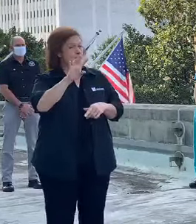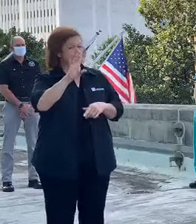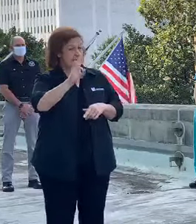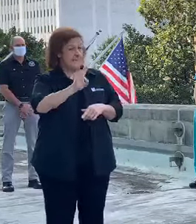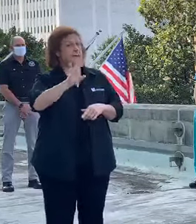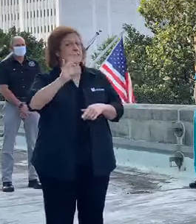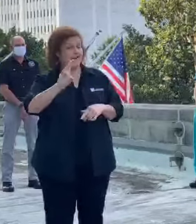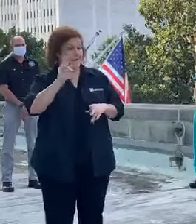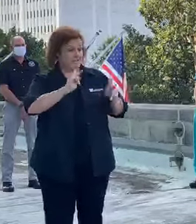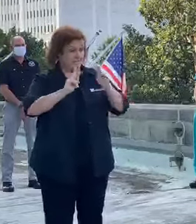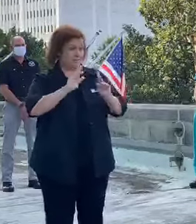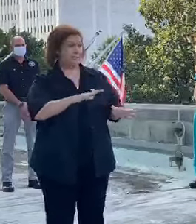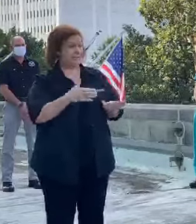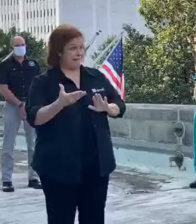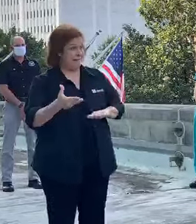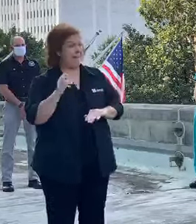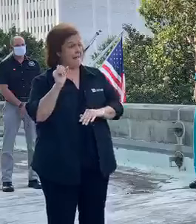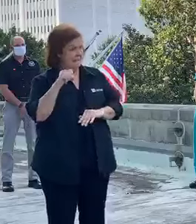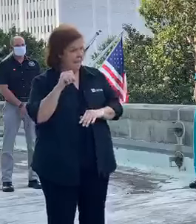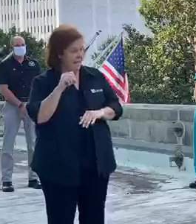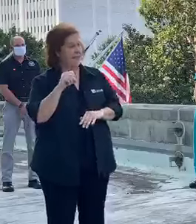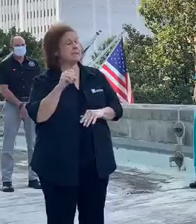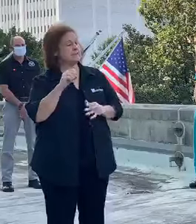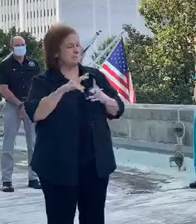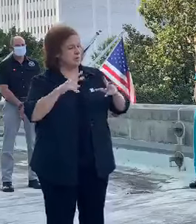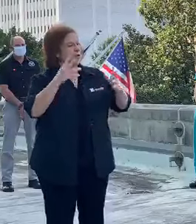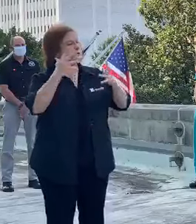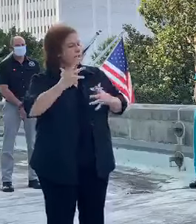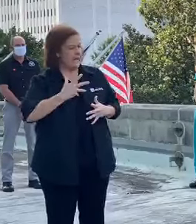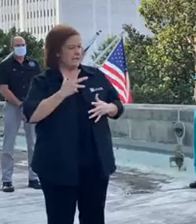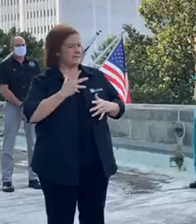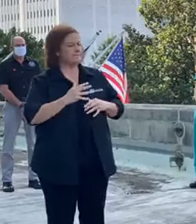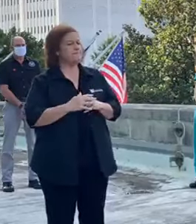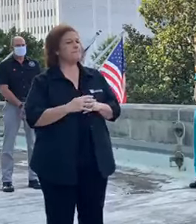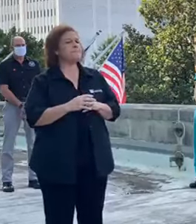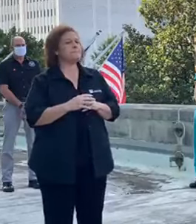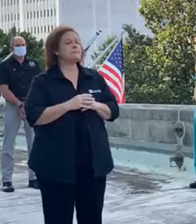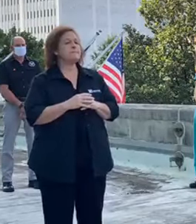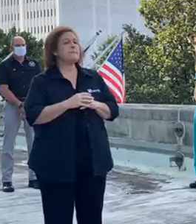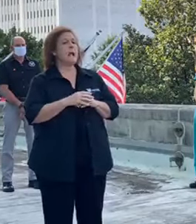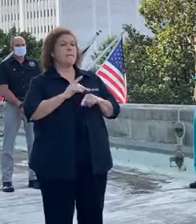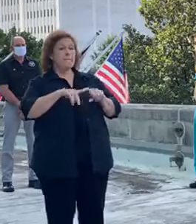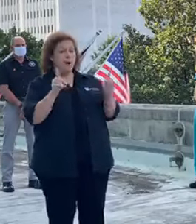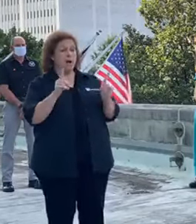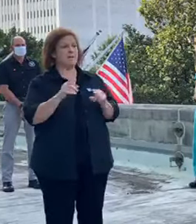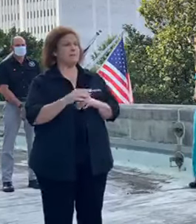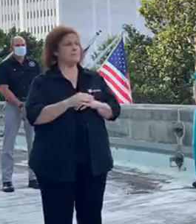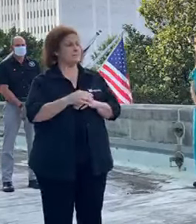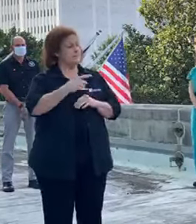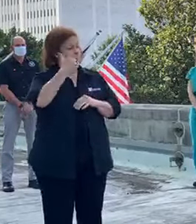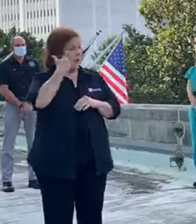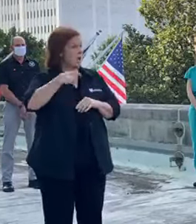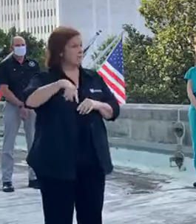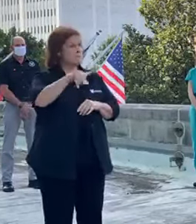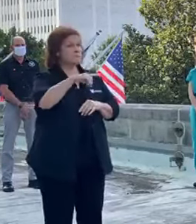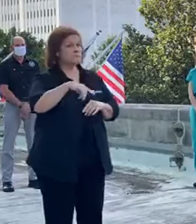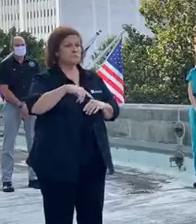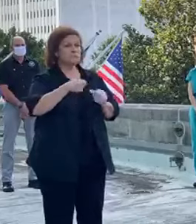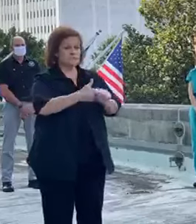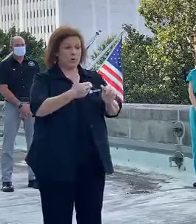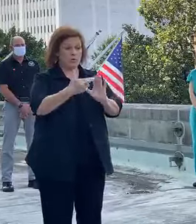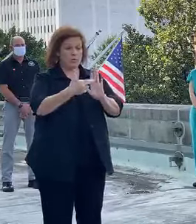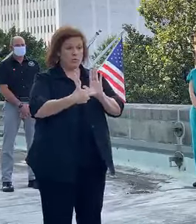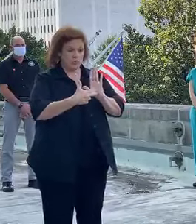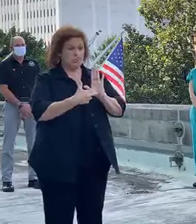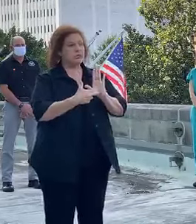477 of our residents, grieve every single day. But because of our mandates, make no mistake about it,